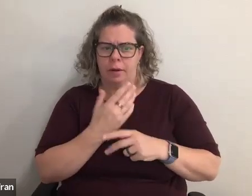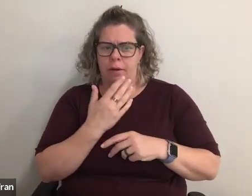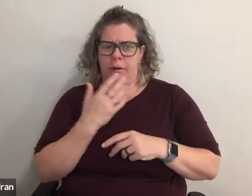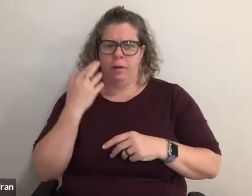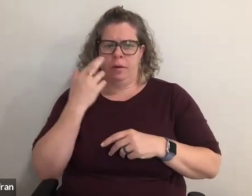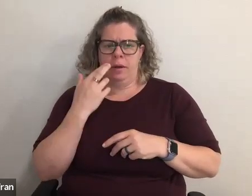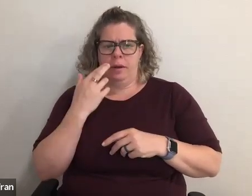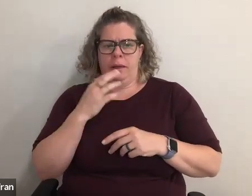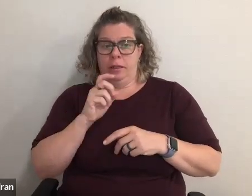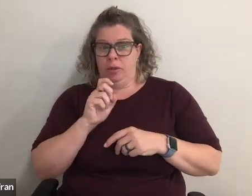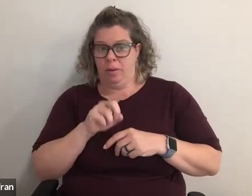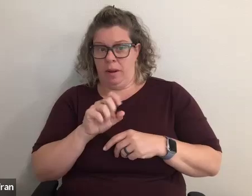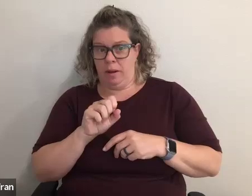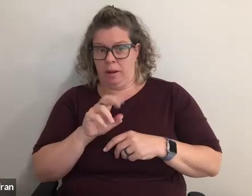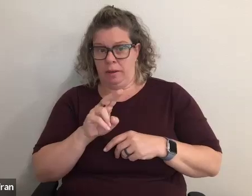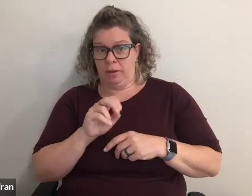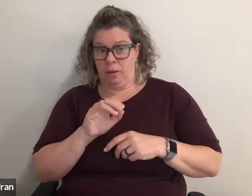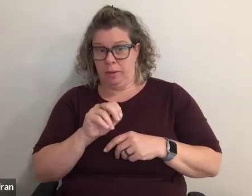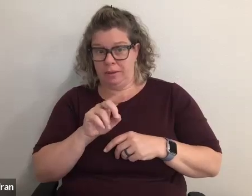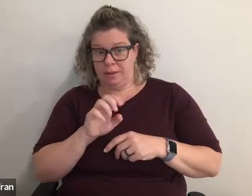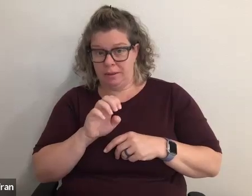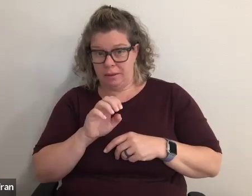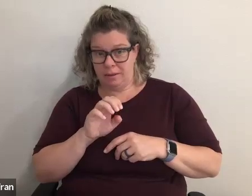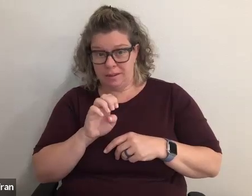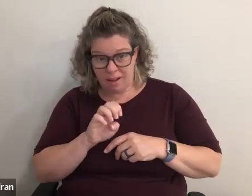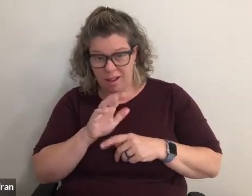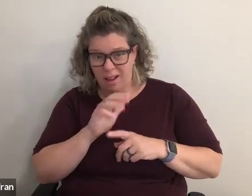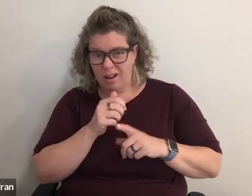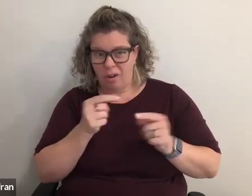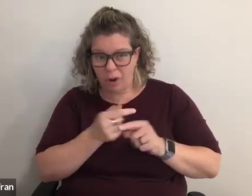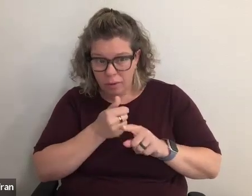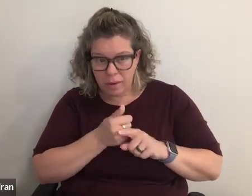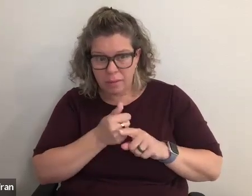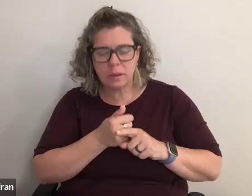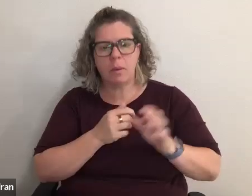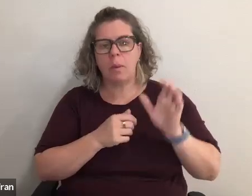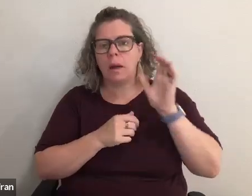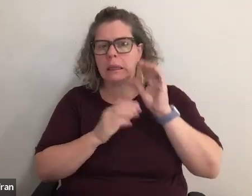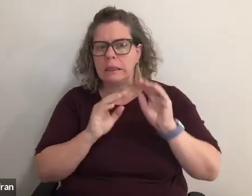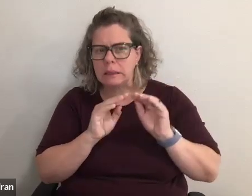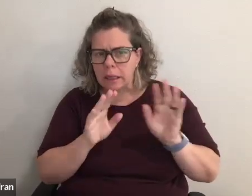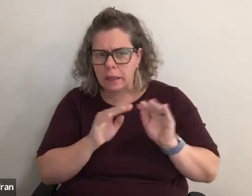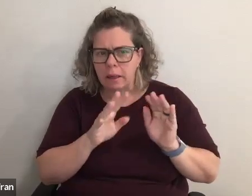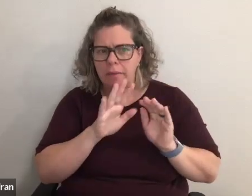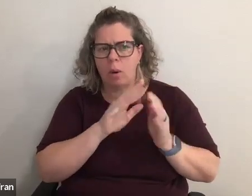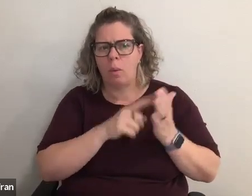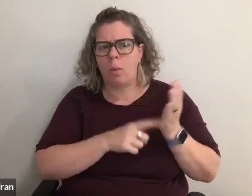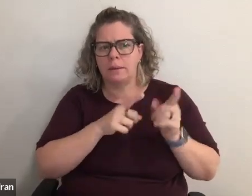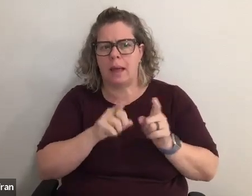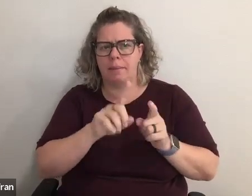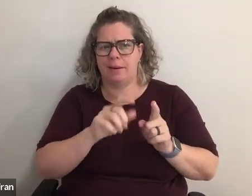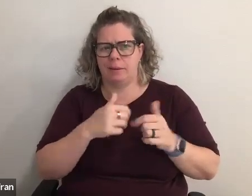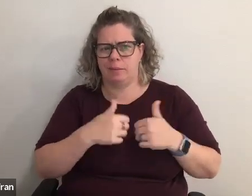reasons to ask about suicide and assess if they've done anything to harm themselves. We want to listen and clarify what are all the contributing factors